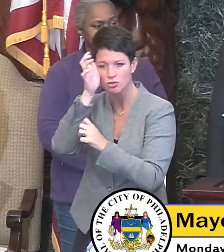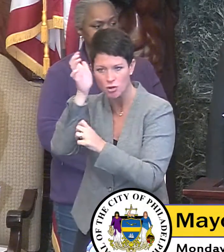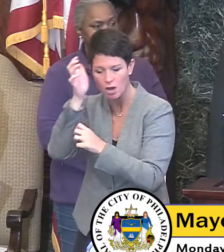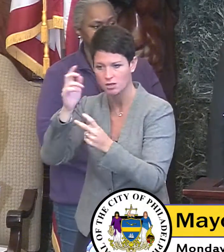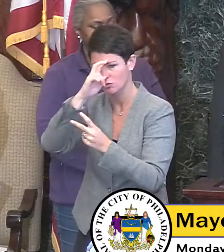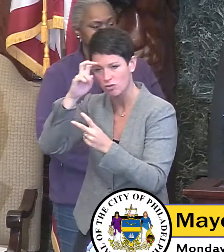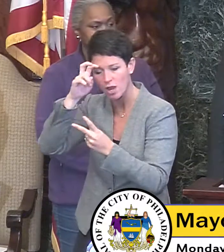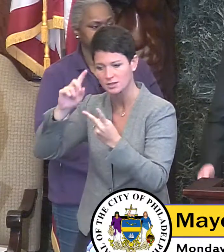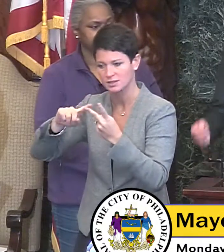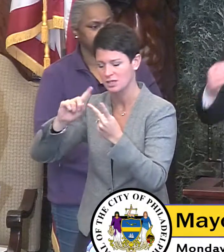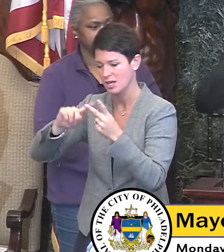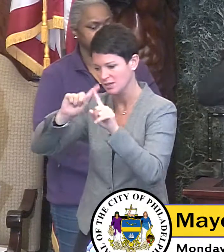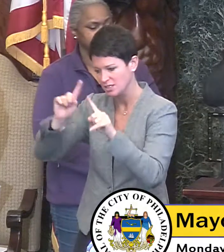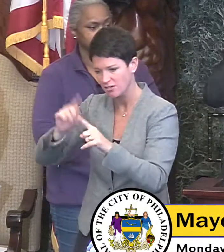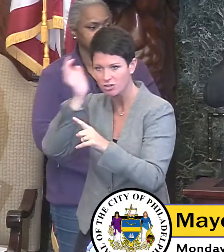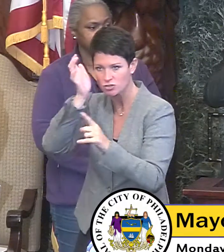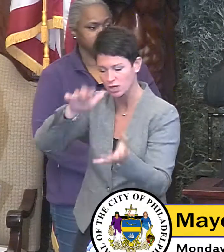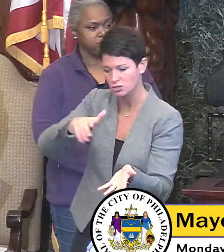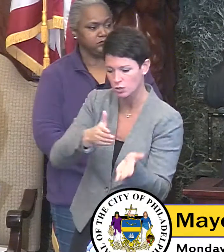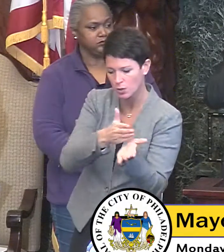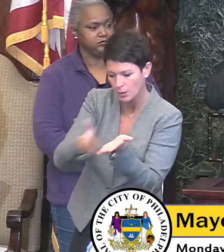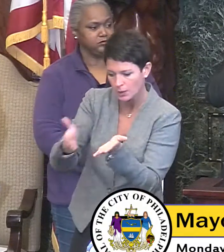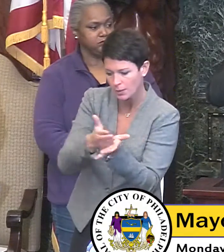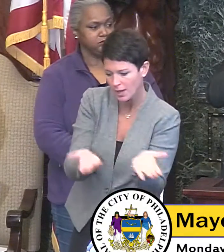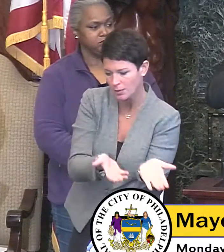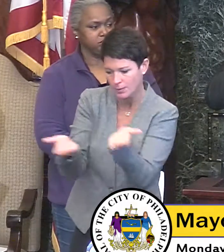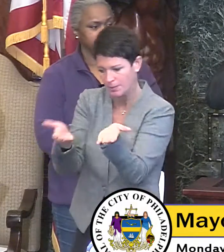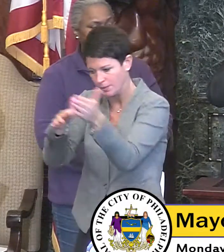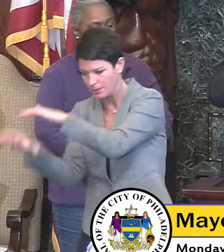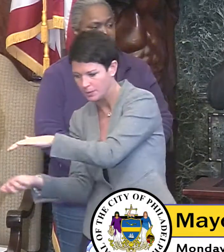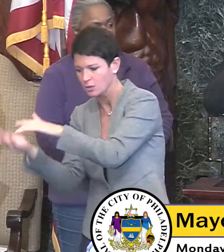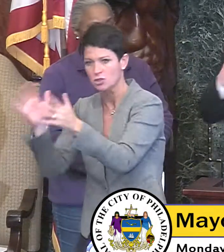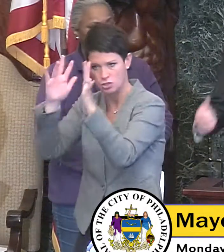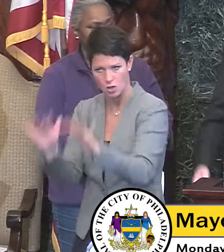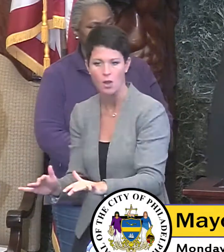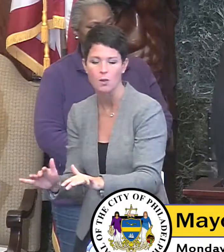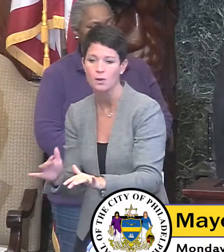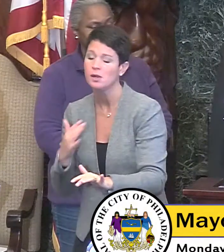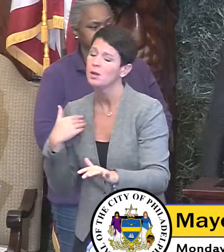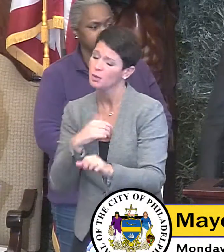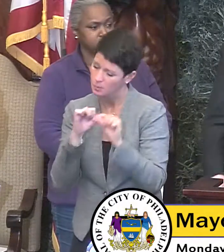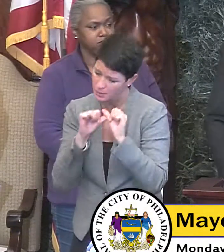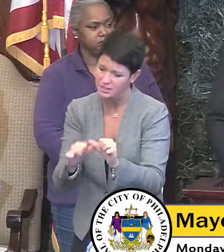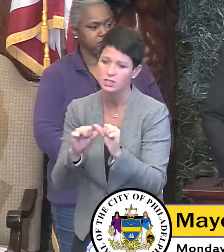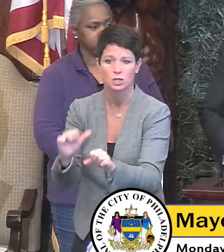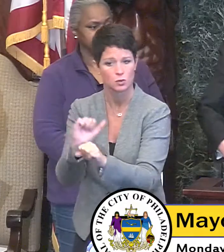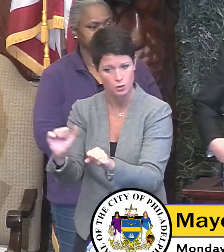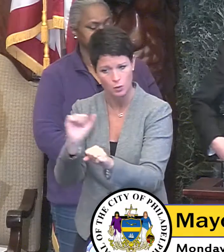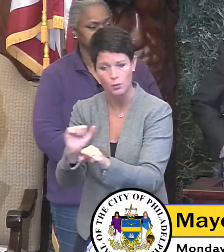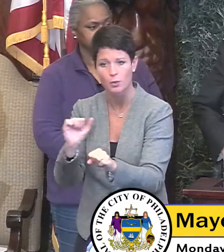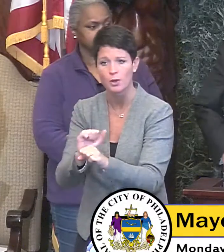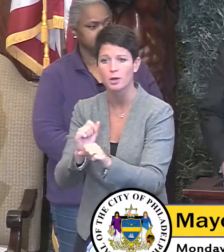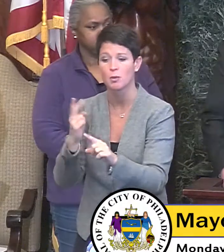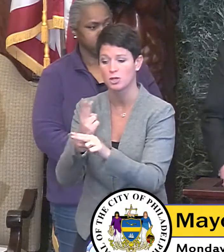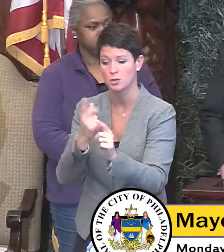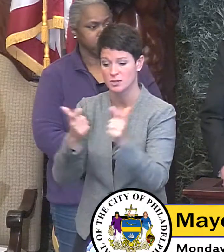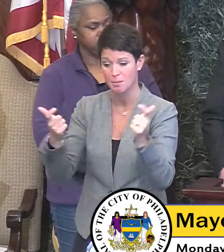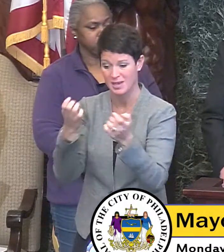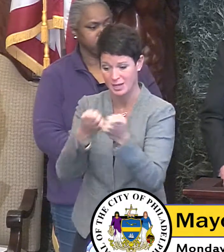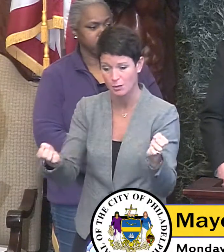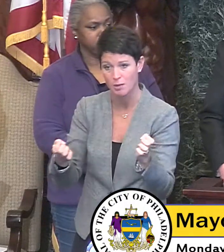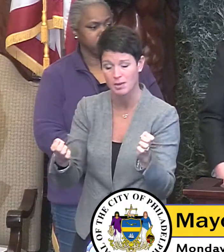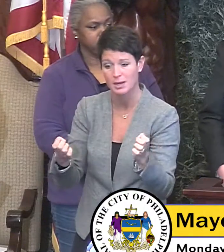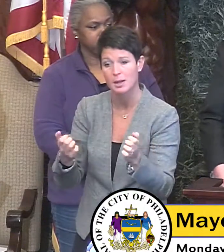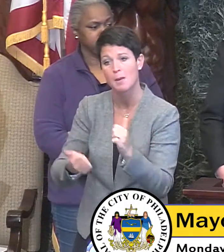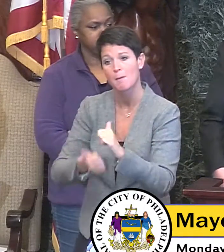snow literally out of the parking lots. We will continue with those efforts. When you use big equipment like that, it's